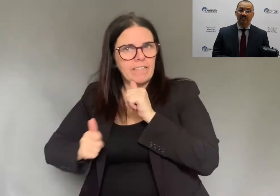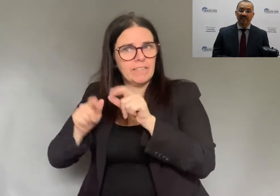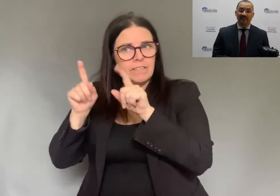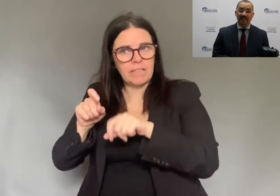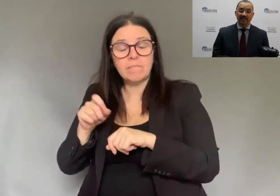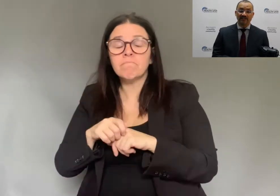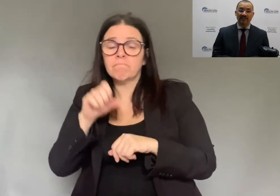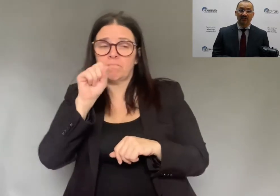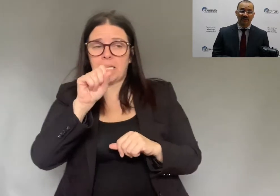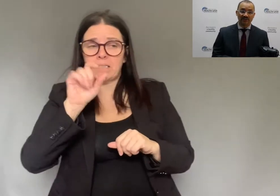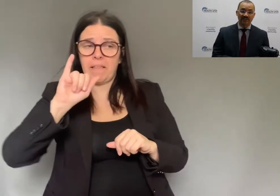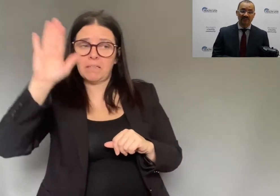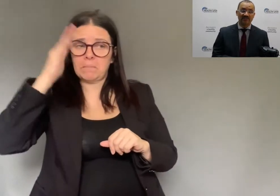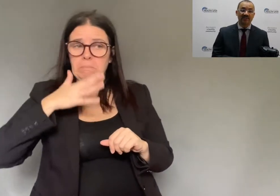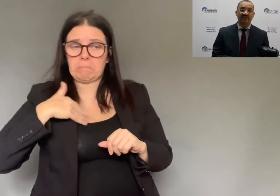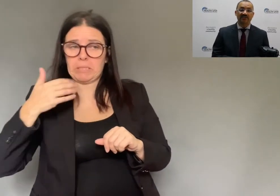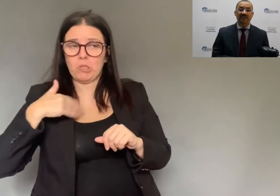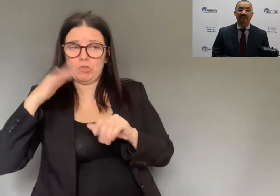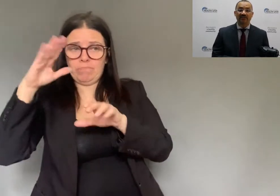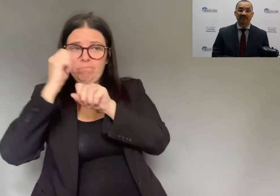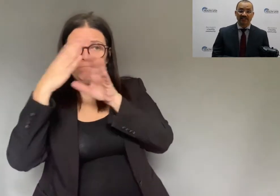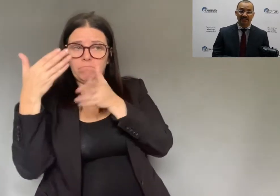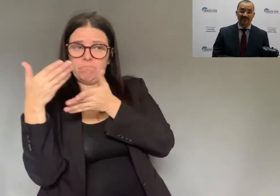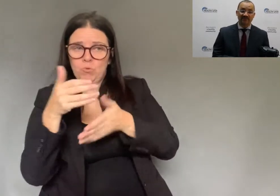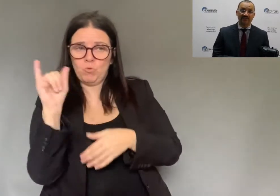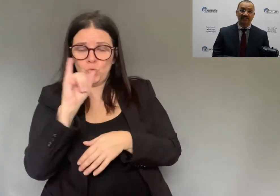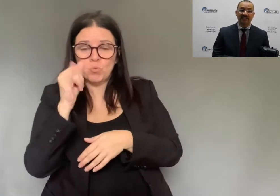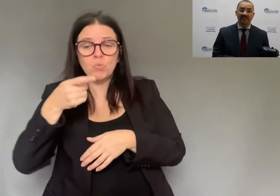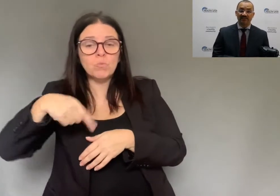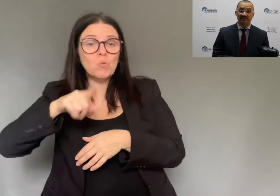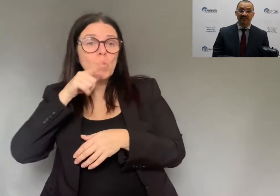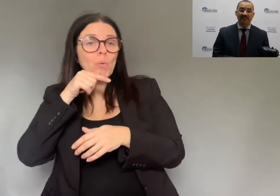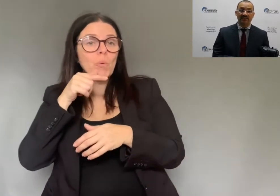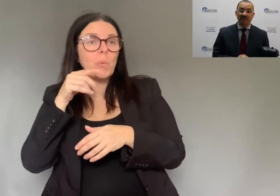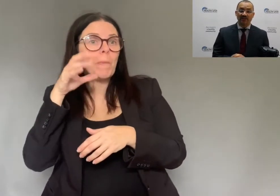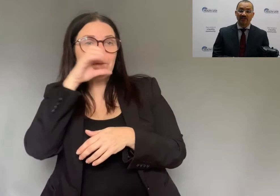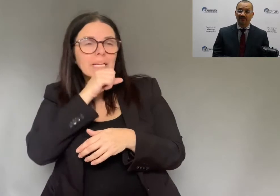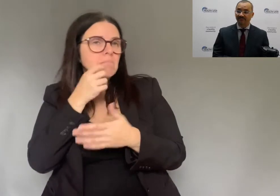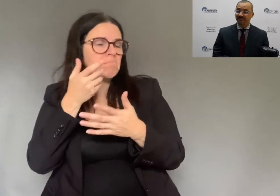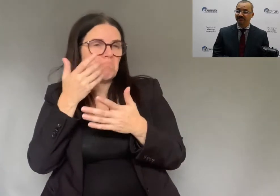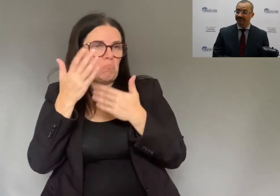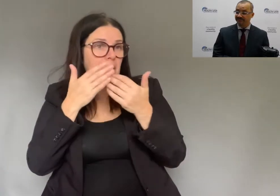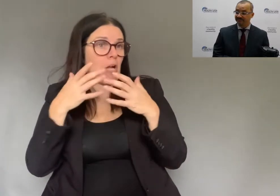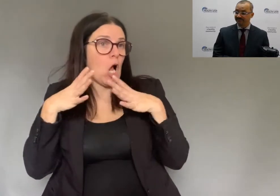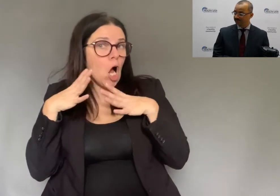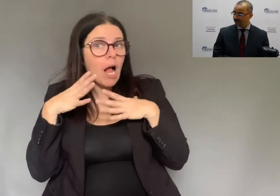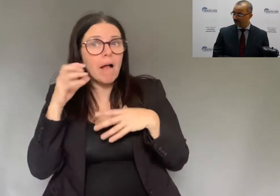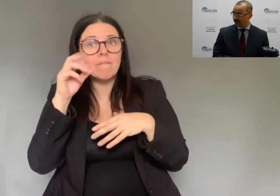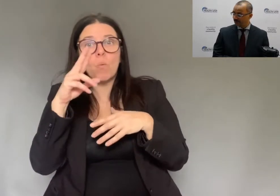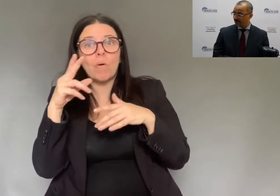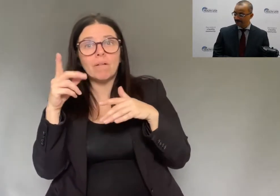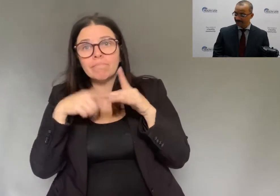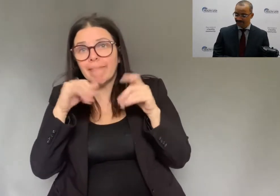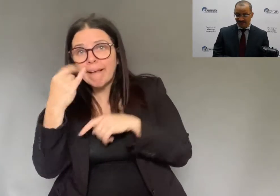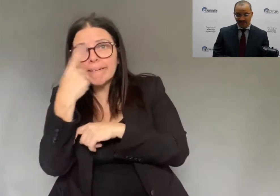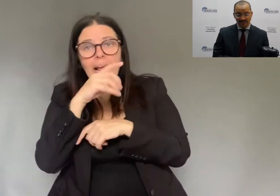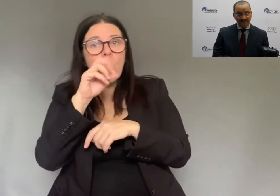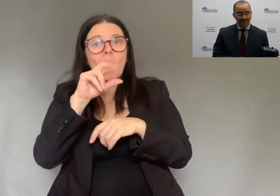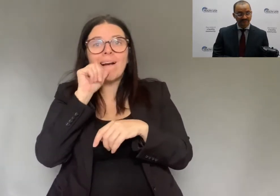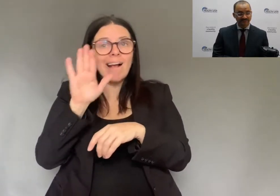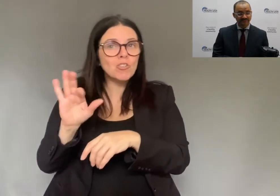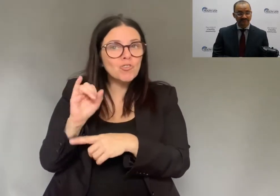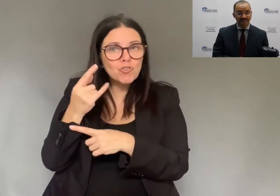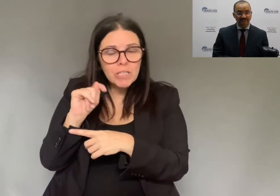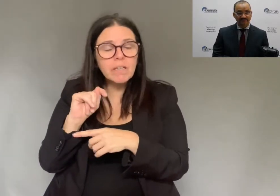should either go to the assessment center or get themselves tested at the facility that they work. And then can you sort of